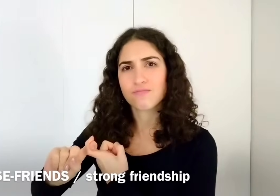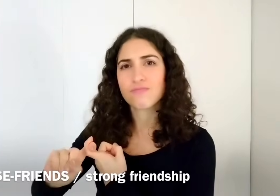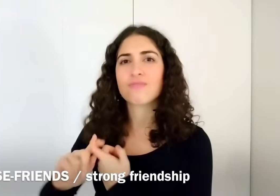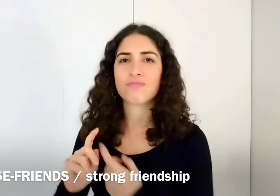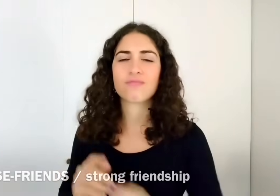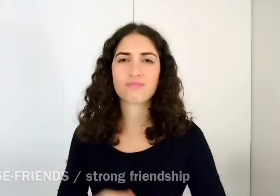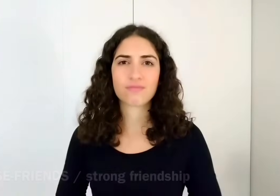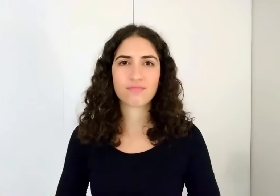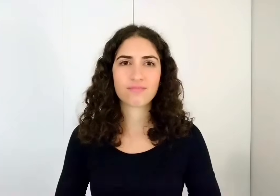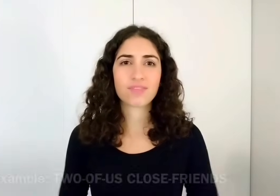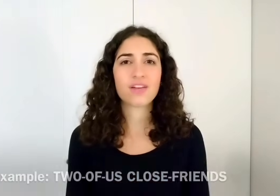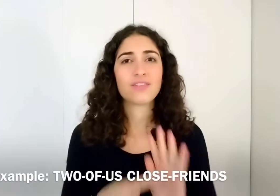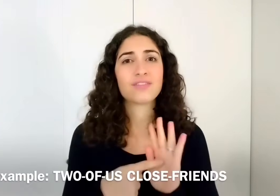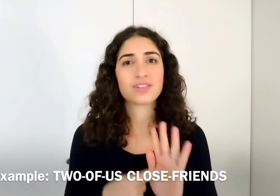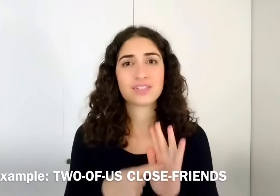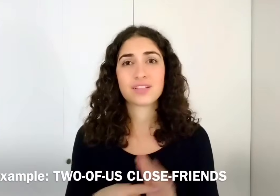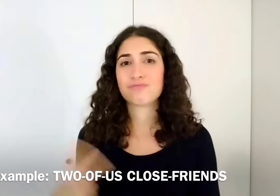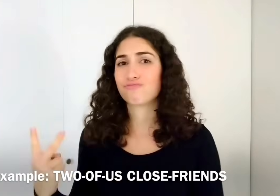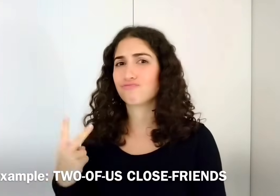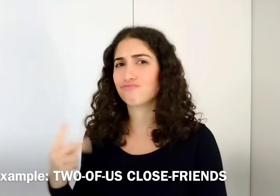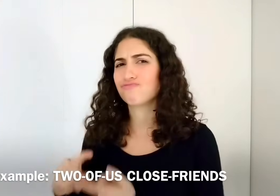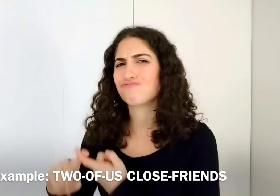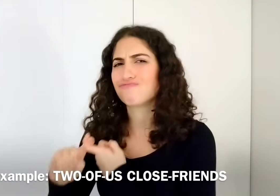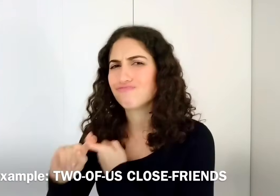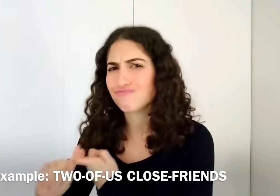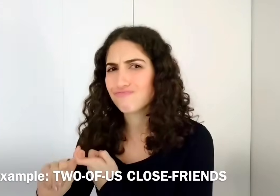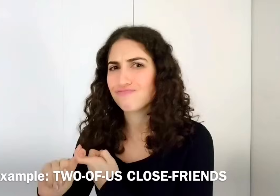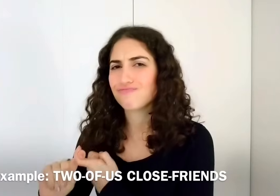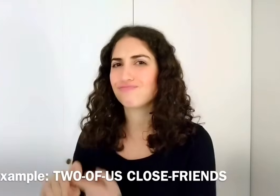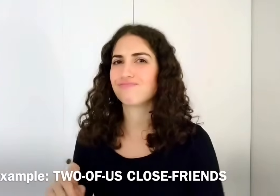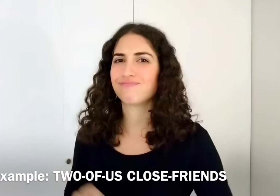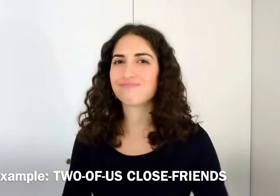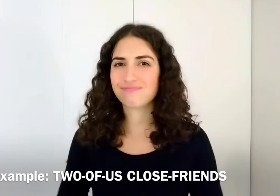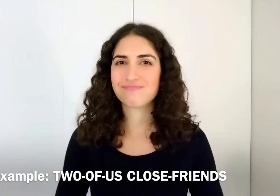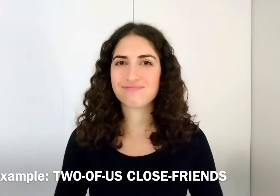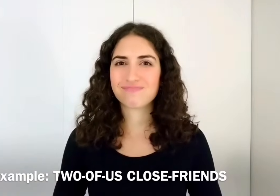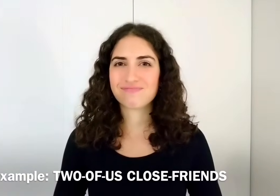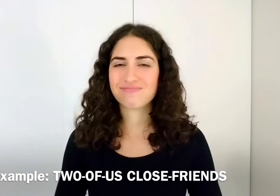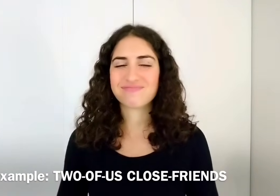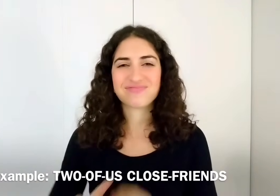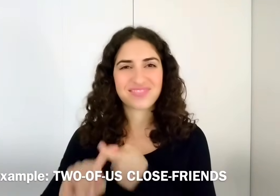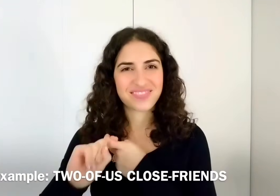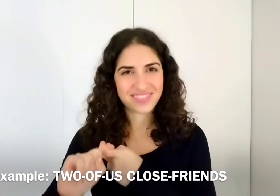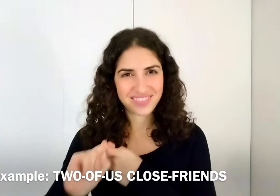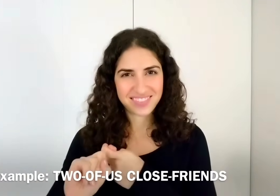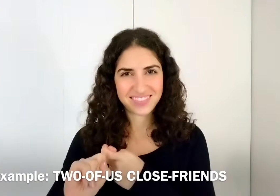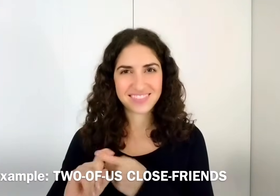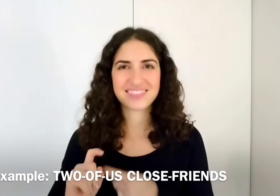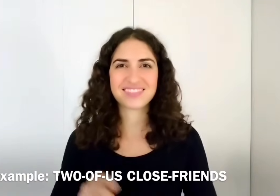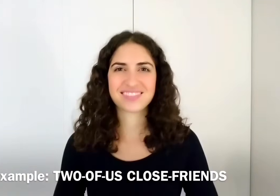Right? For strong friendship or close friends. For example, the two of us are close friends.